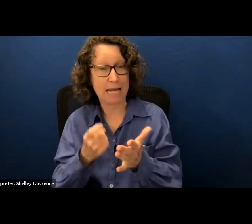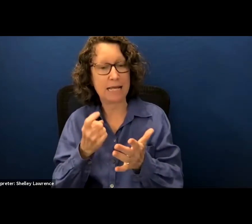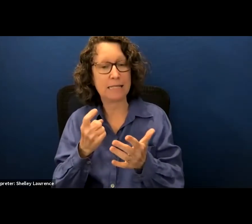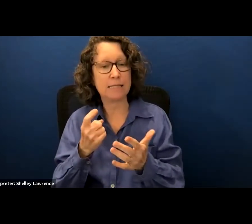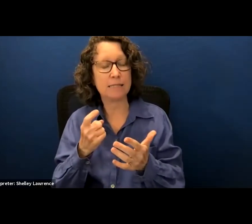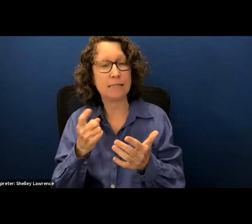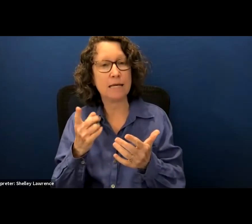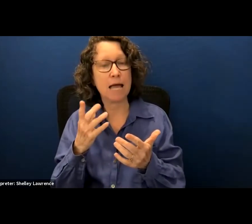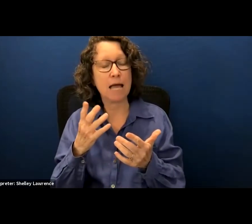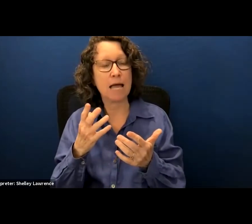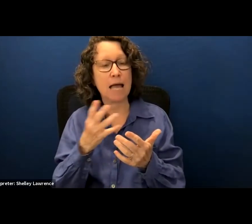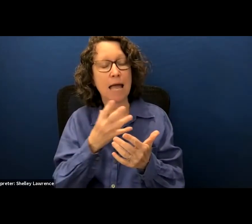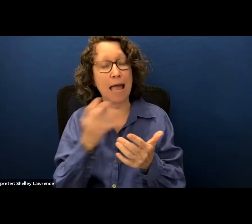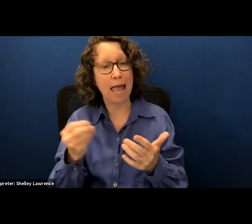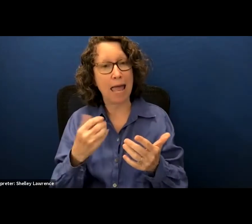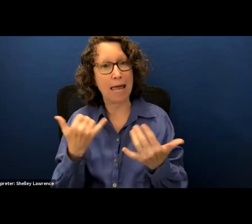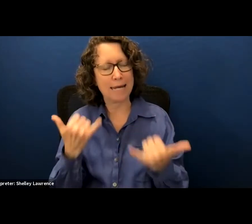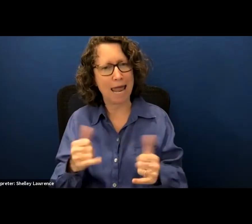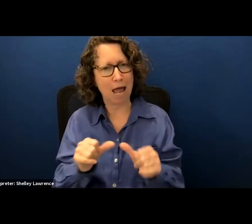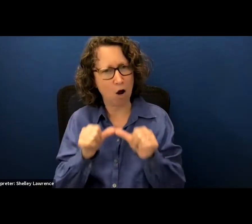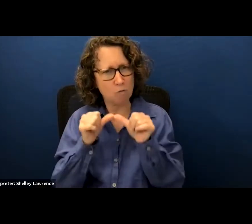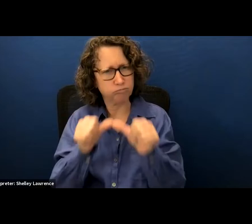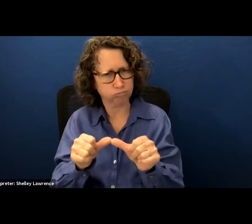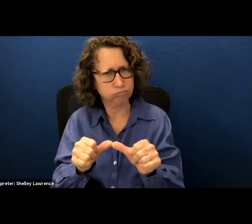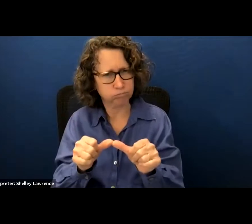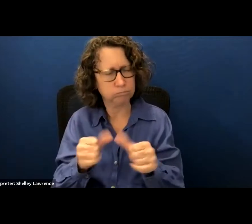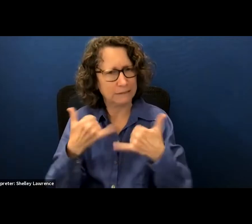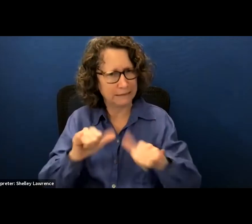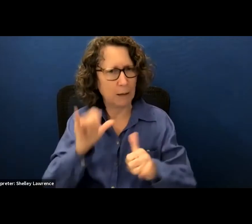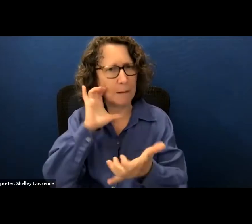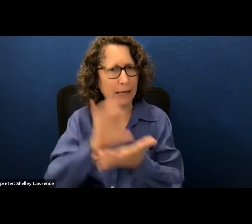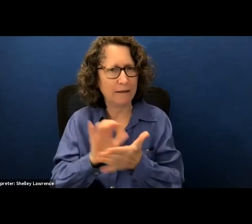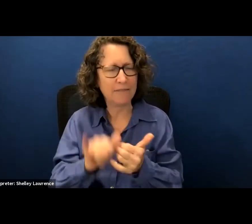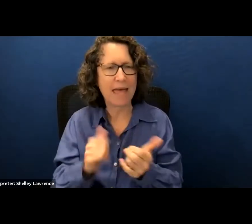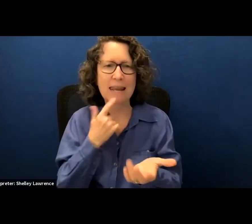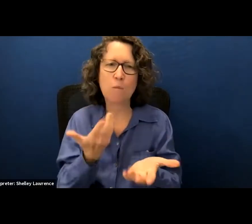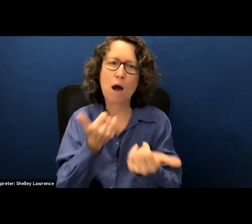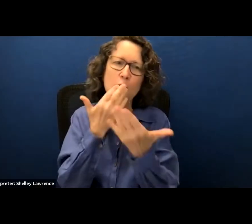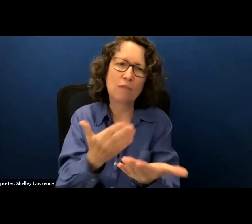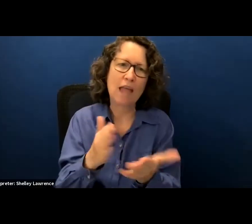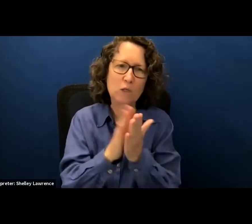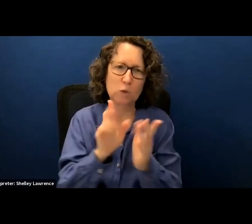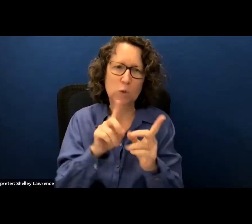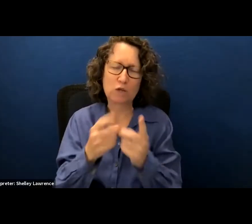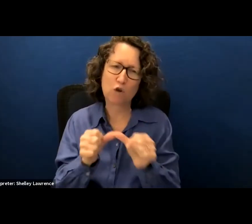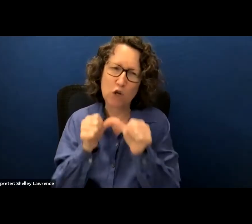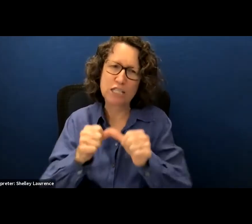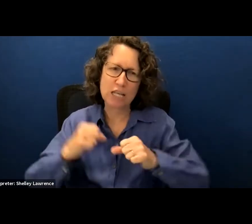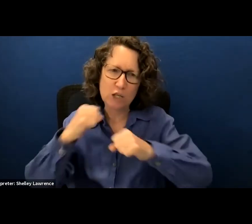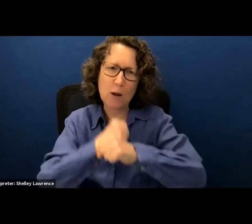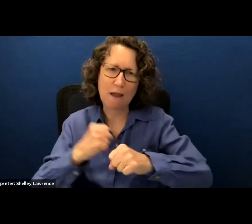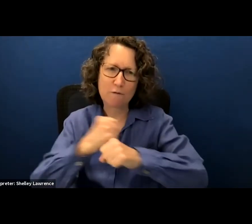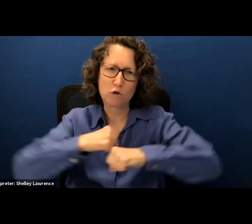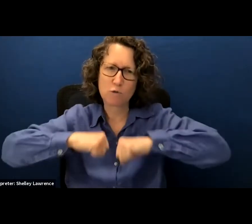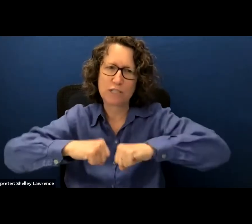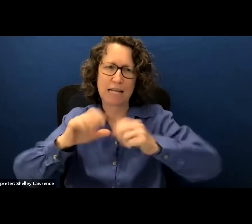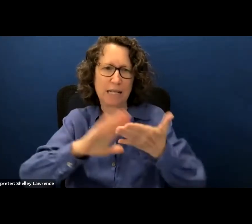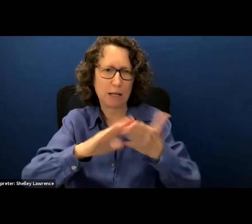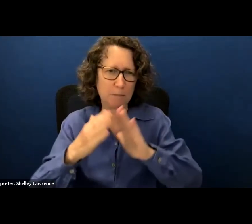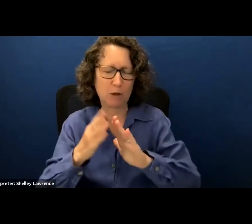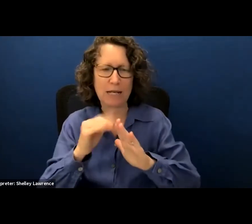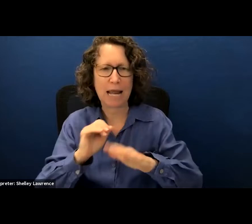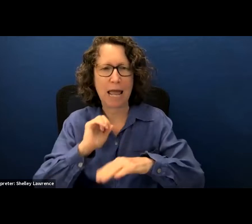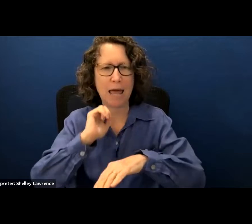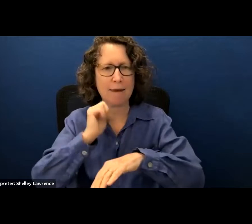put forward, and I'm steadfast in that belief and want to once again thank the district for your continued efforts in protecting the community and